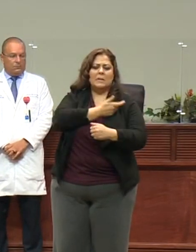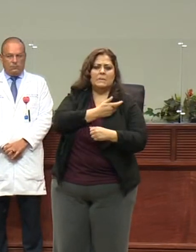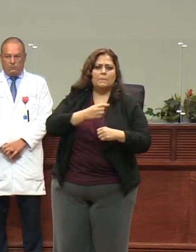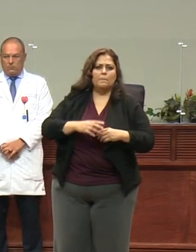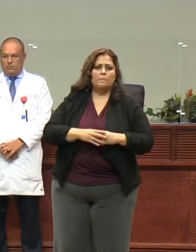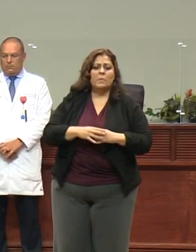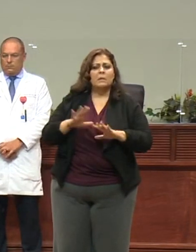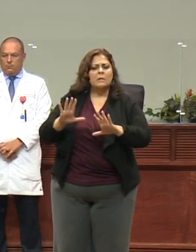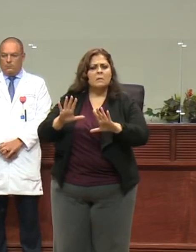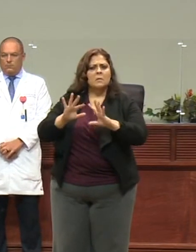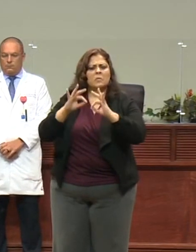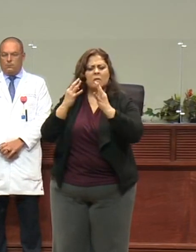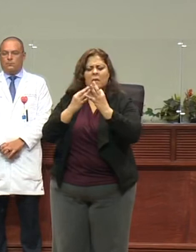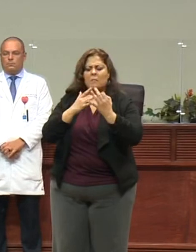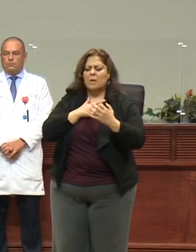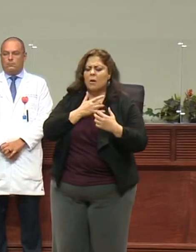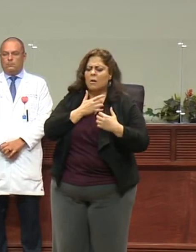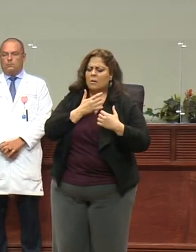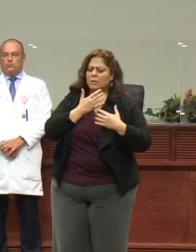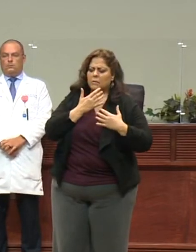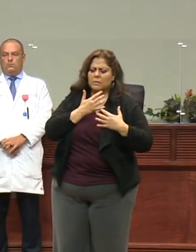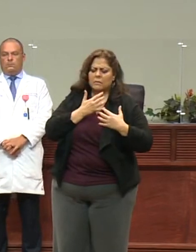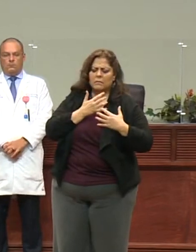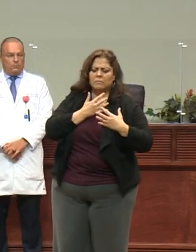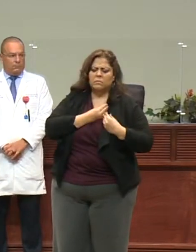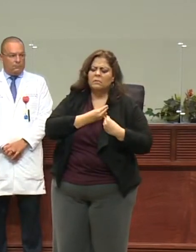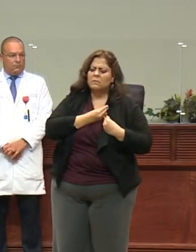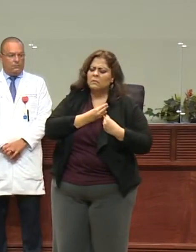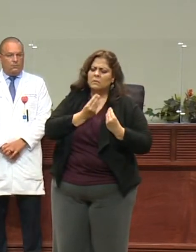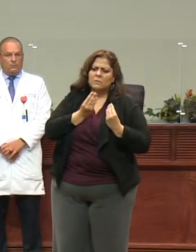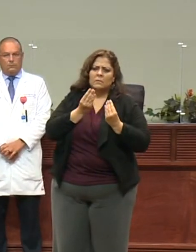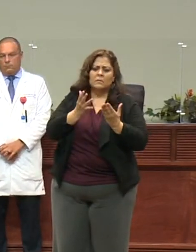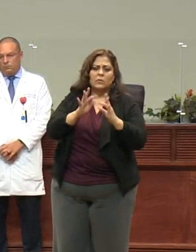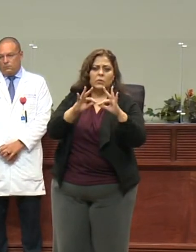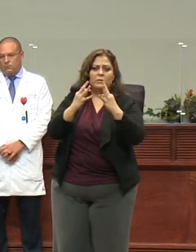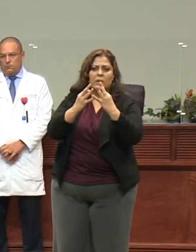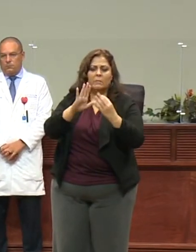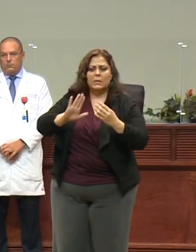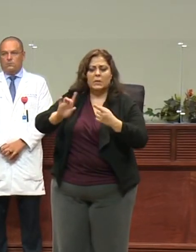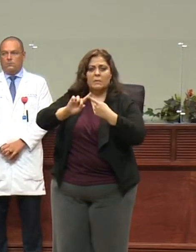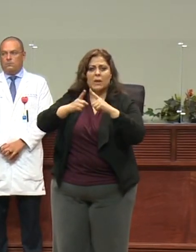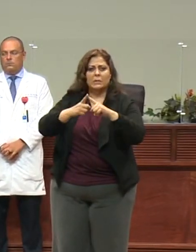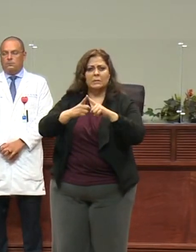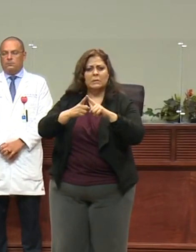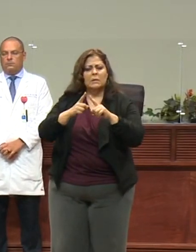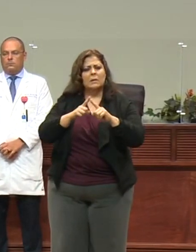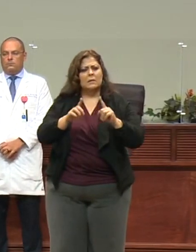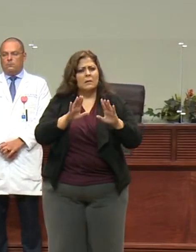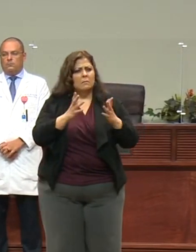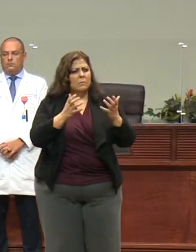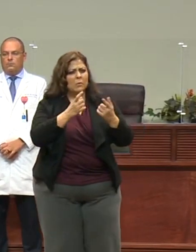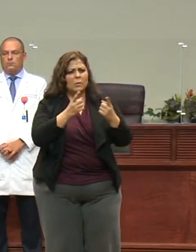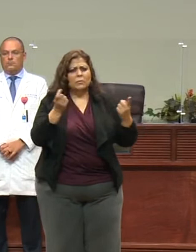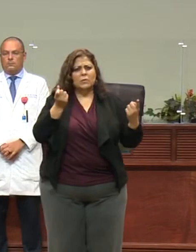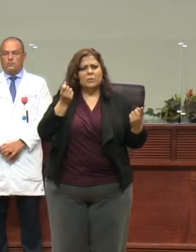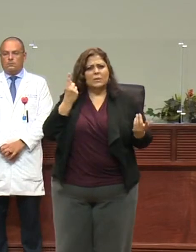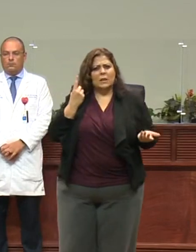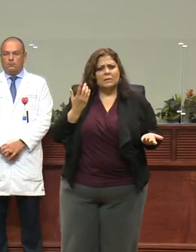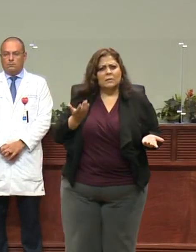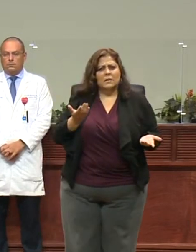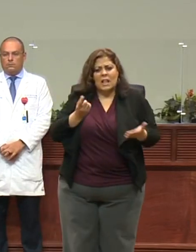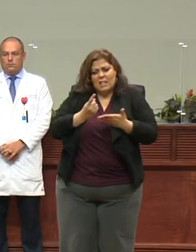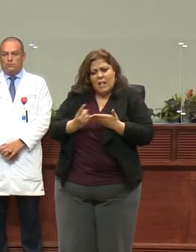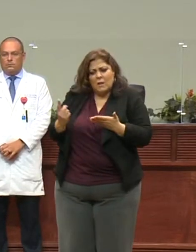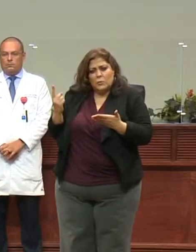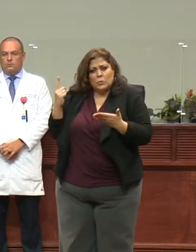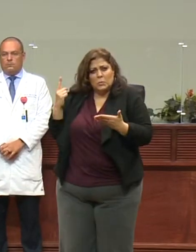course, goes to their families and friends. But just to help people understand where we are today, our numbers last